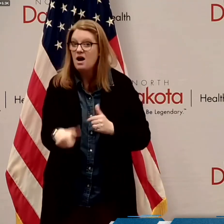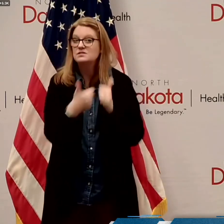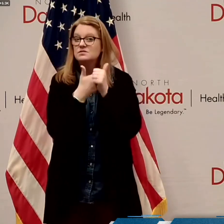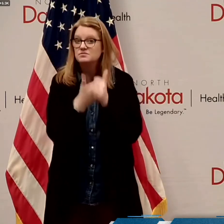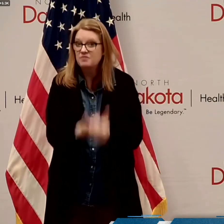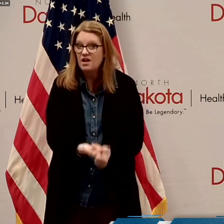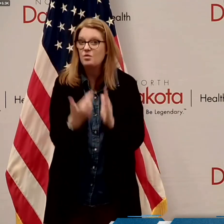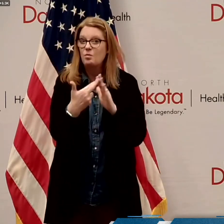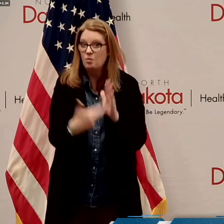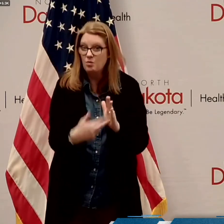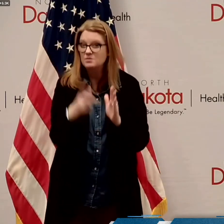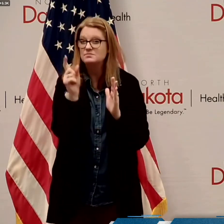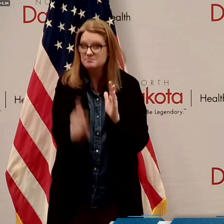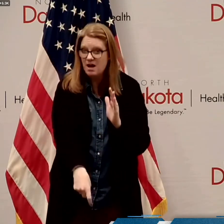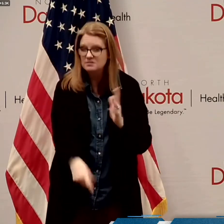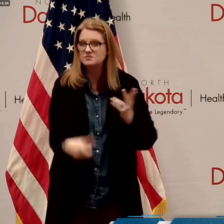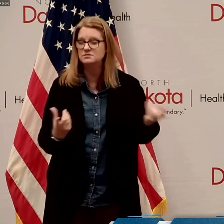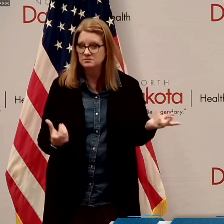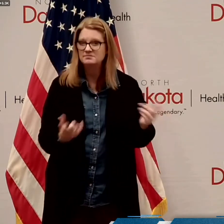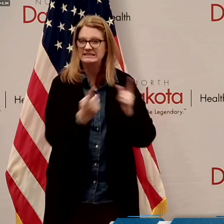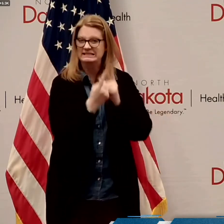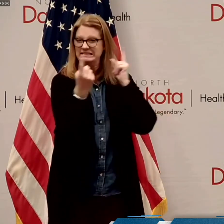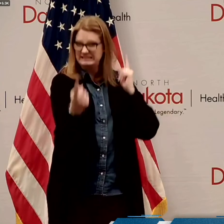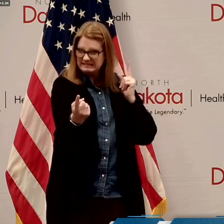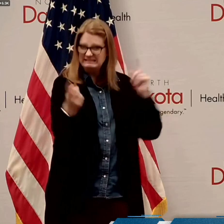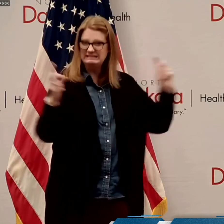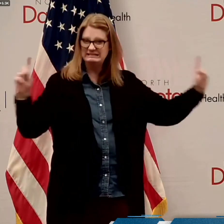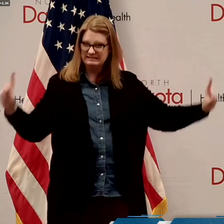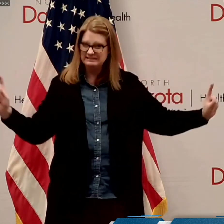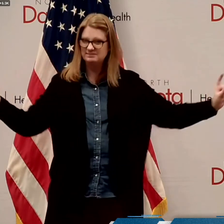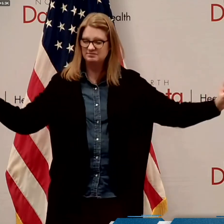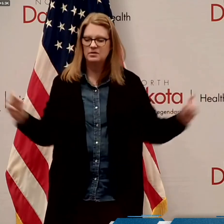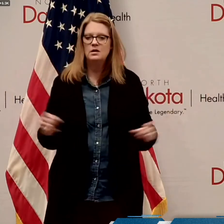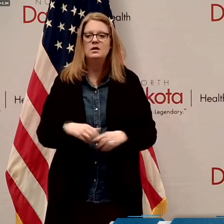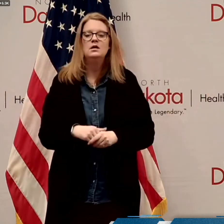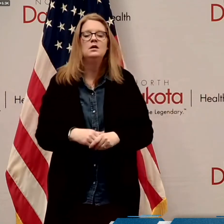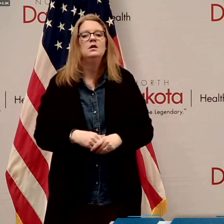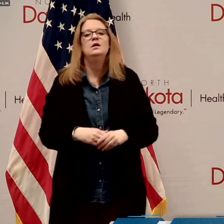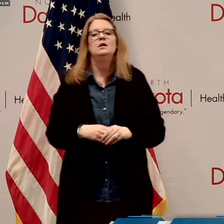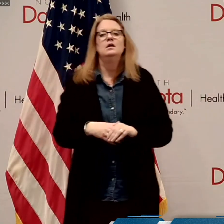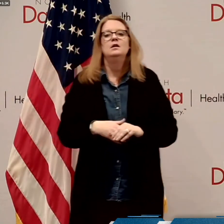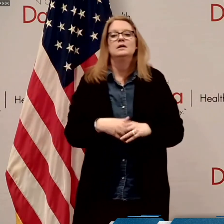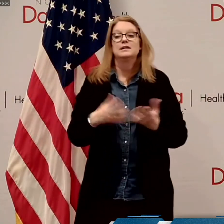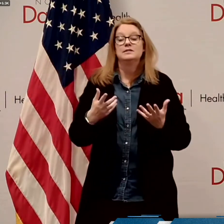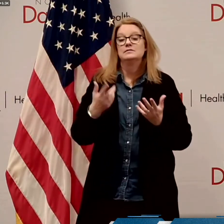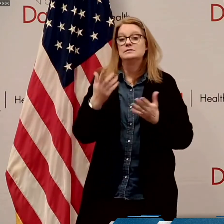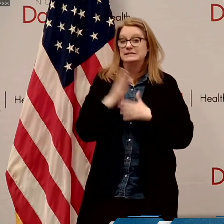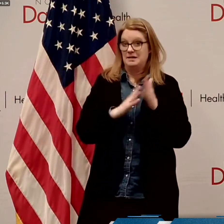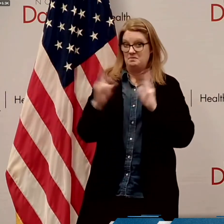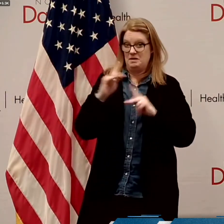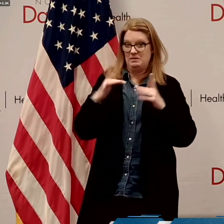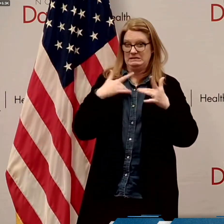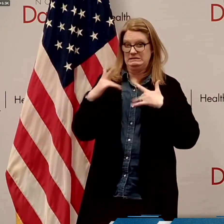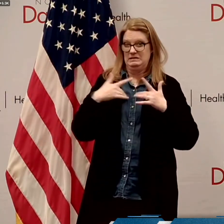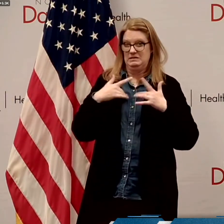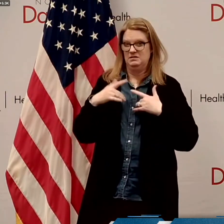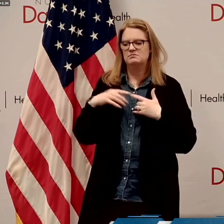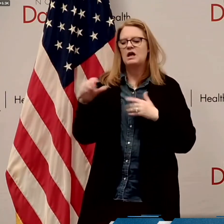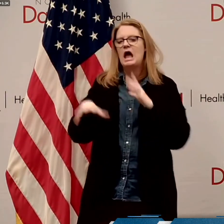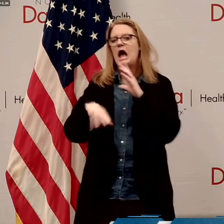approaches. There have been some concerns that have been raised about non-resident anglers. In the short